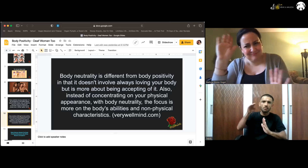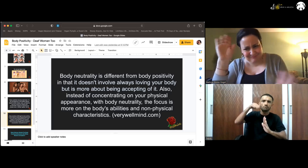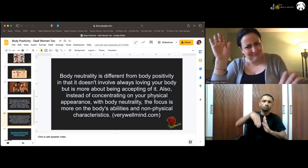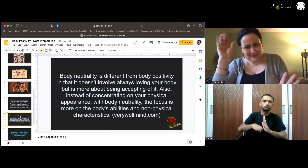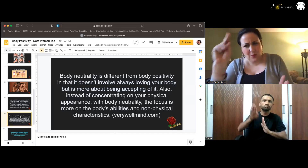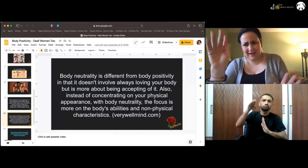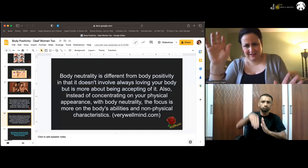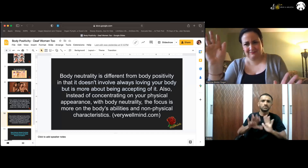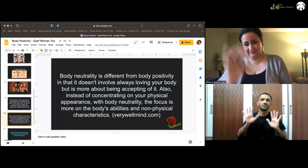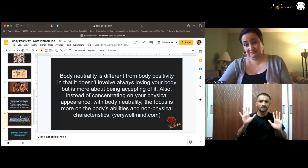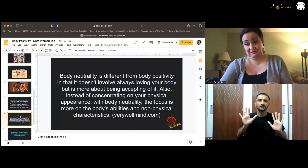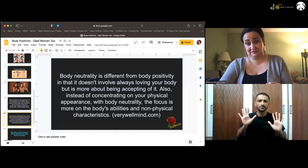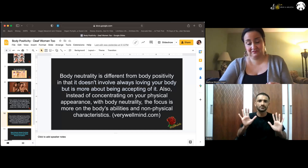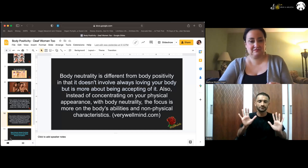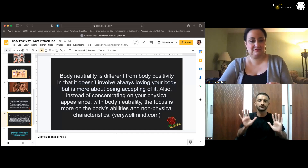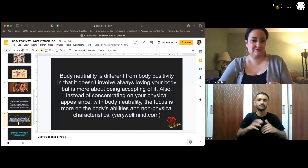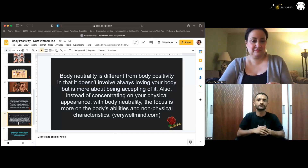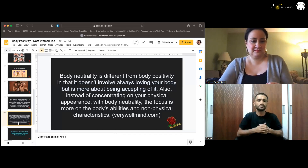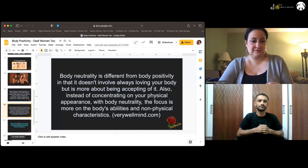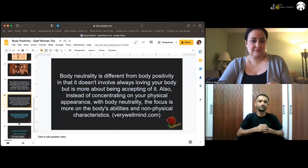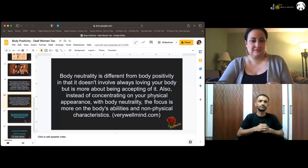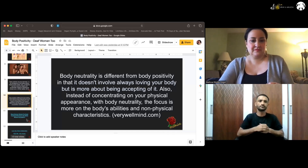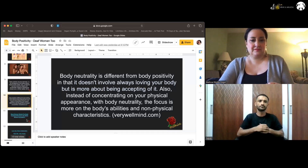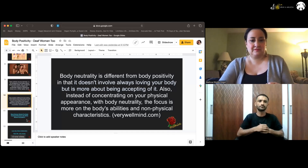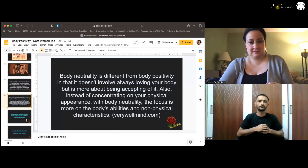we can find many changes in our body. So that's okay.